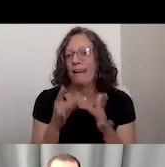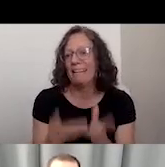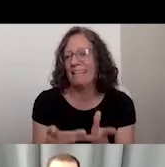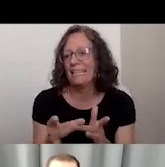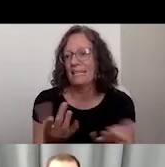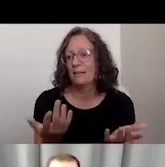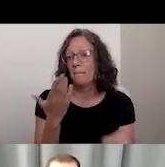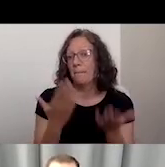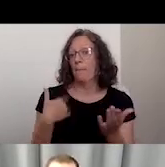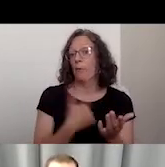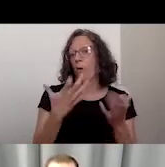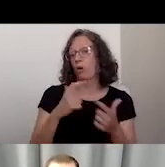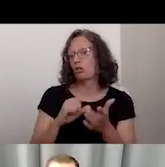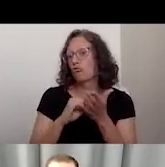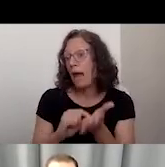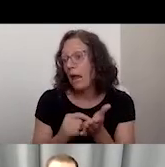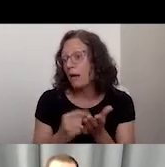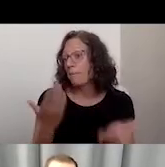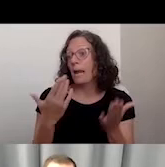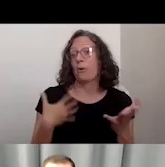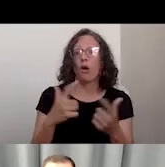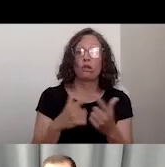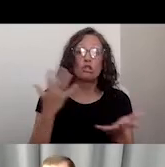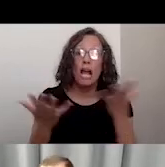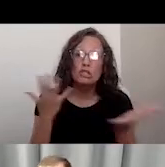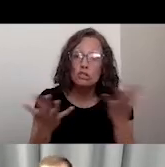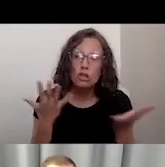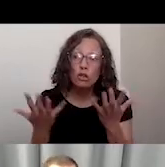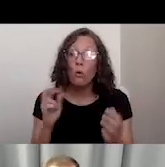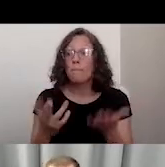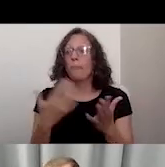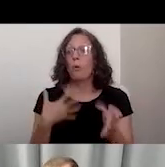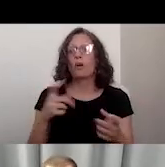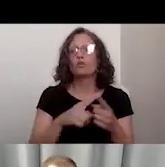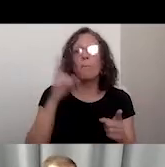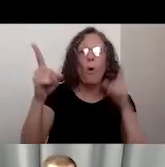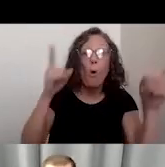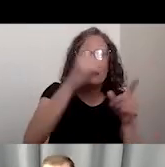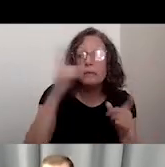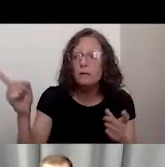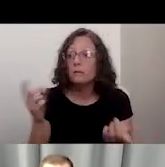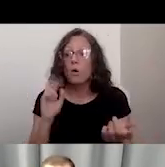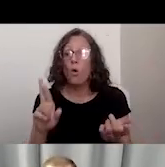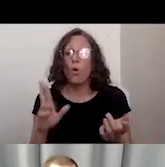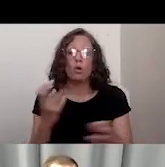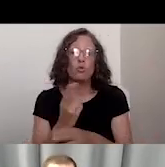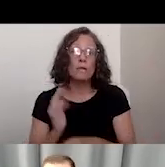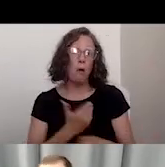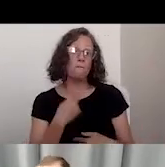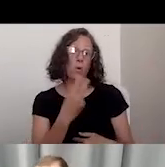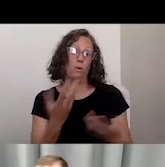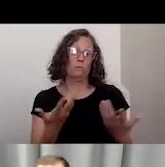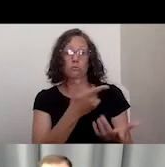It's important, I would say, follow our lead. Some deaf people will want to write. Some deaf people feel comfortable gesturing